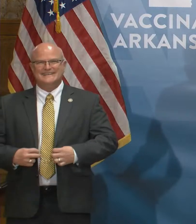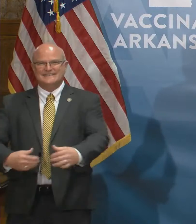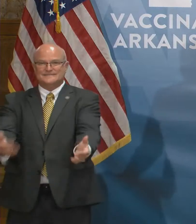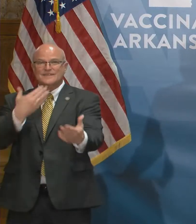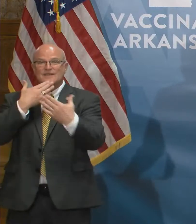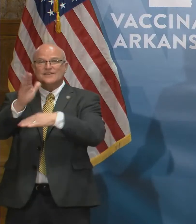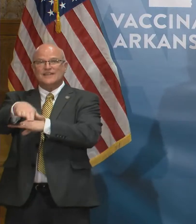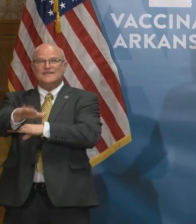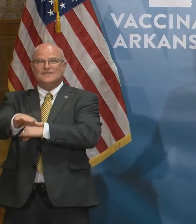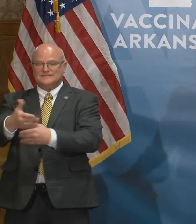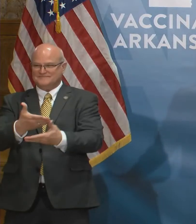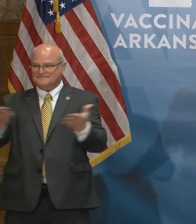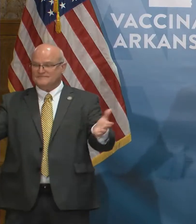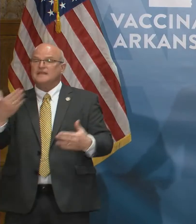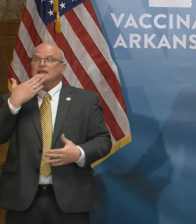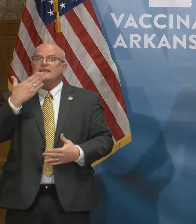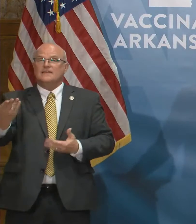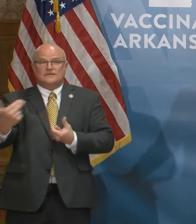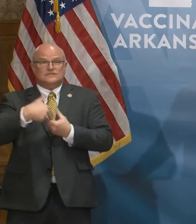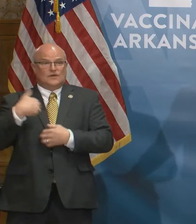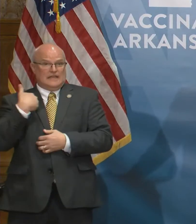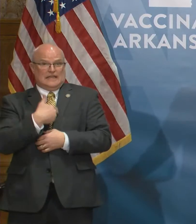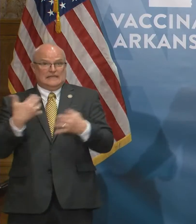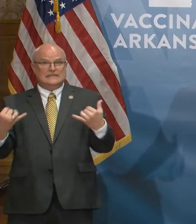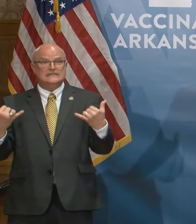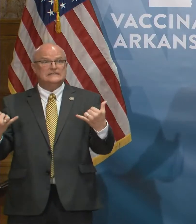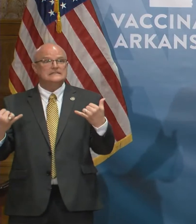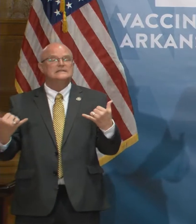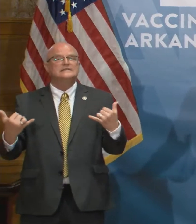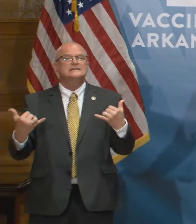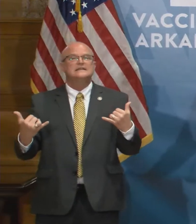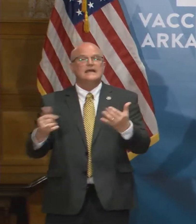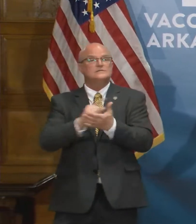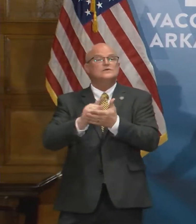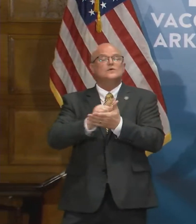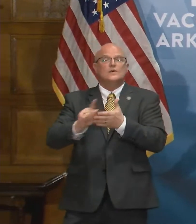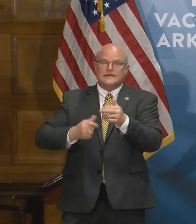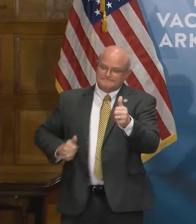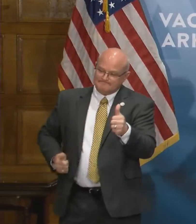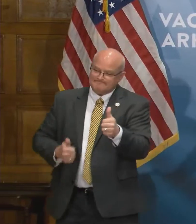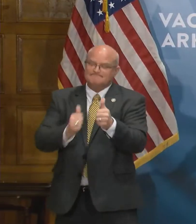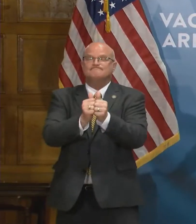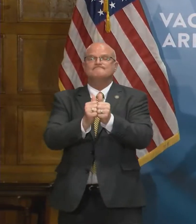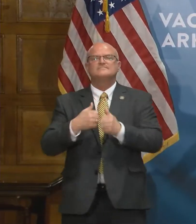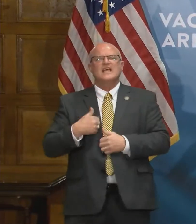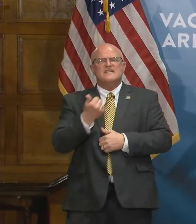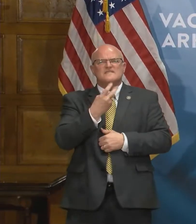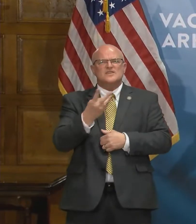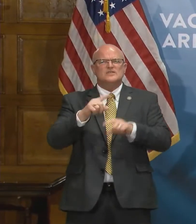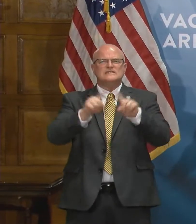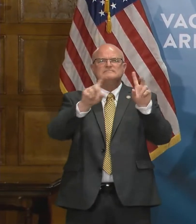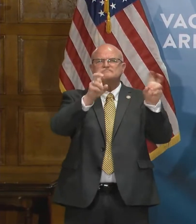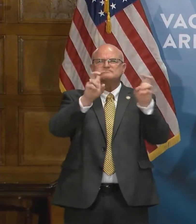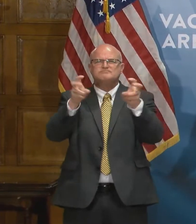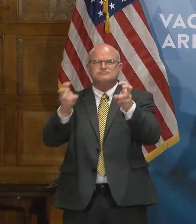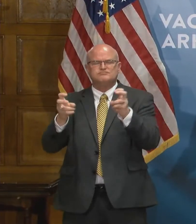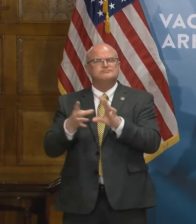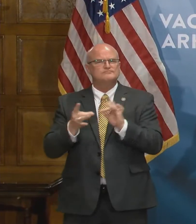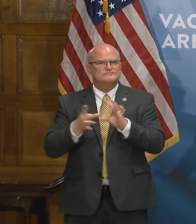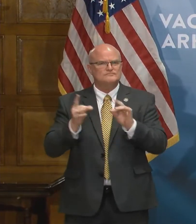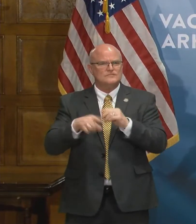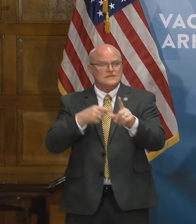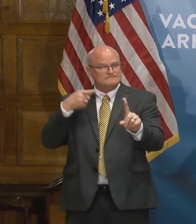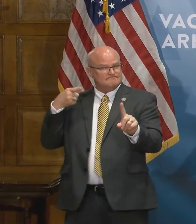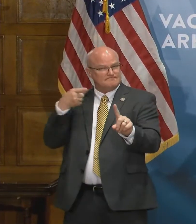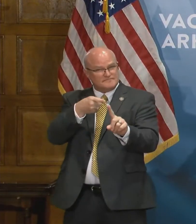Good afternoon to everyone. Thank you for joining me for today's weekly update. We have a couple different issues to cover. Specifically,